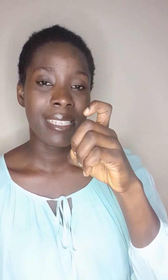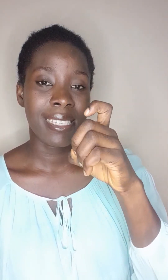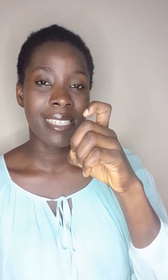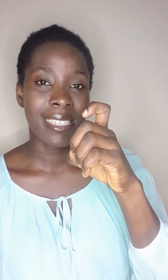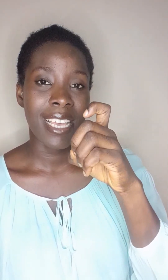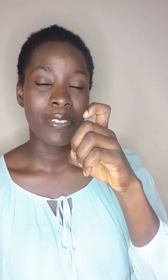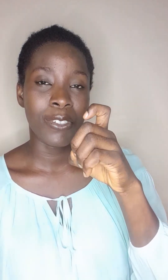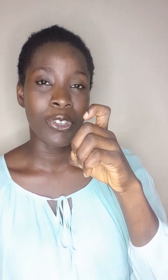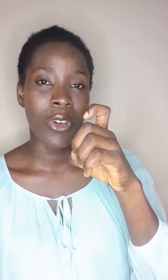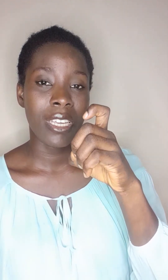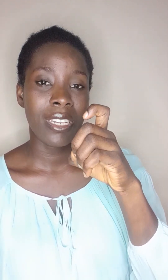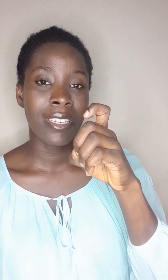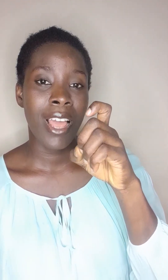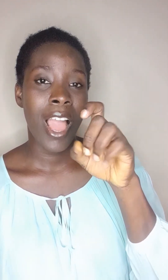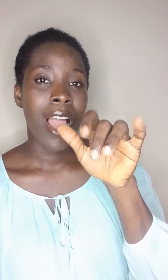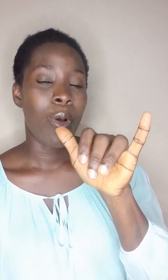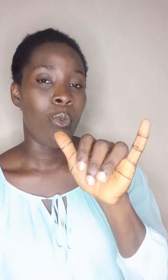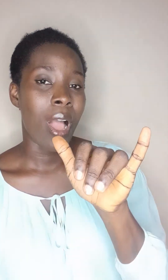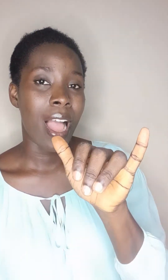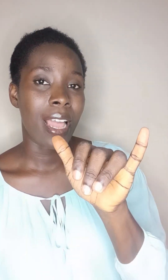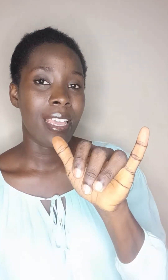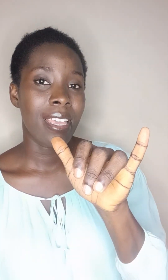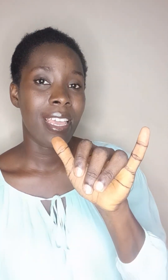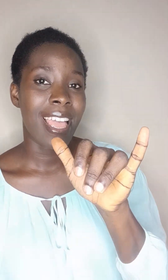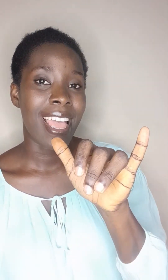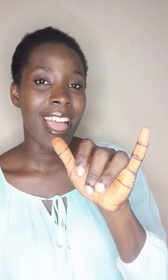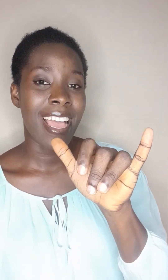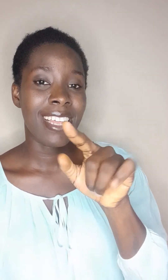X. Thanks for joining. Y, and